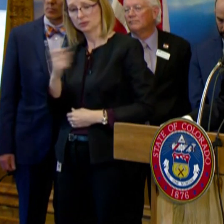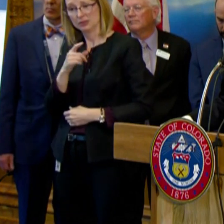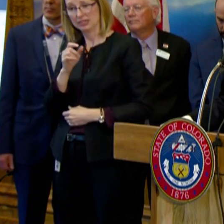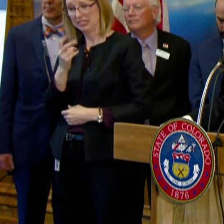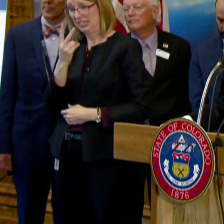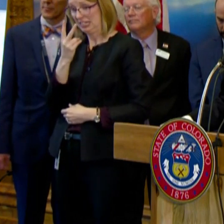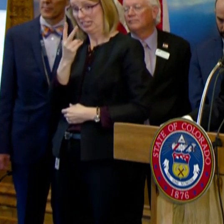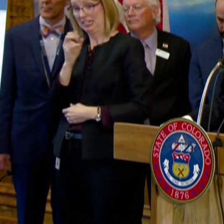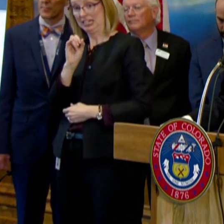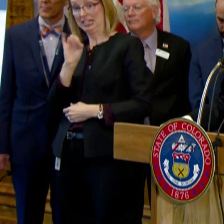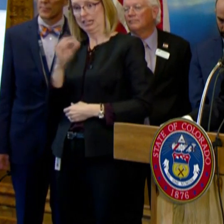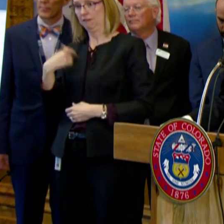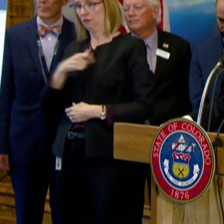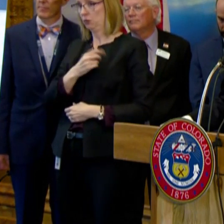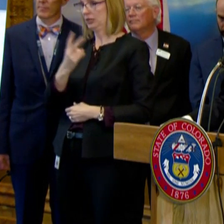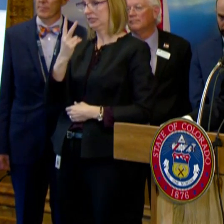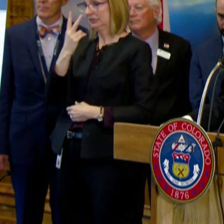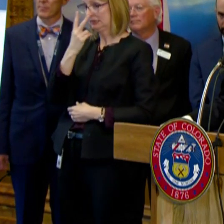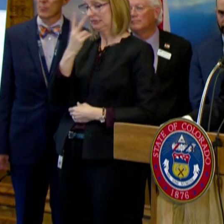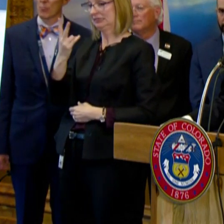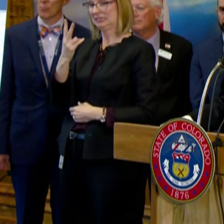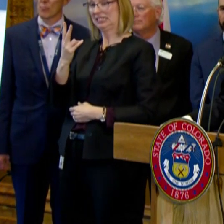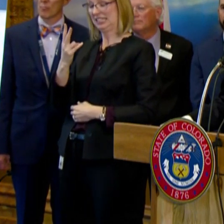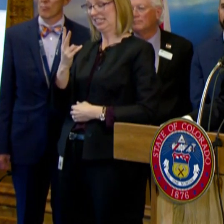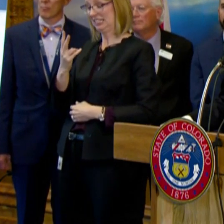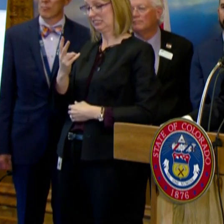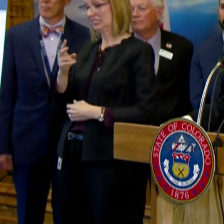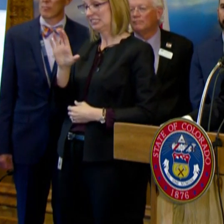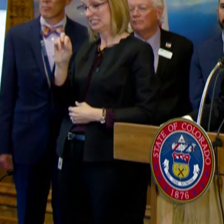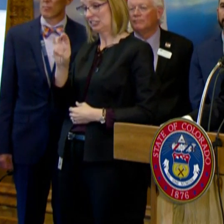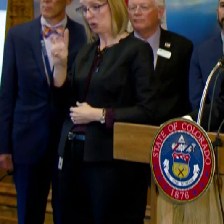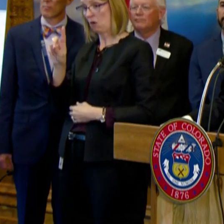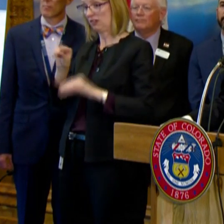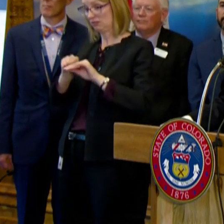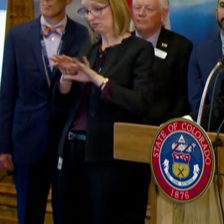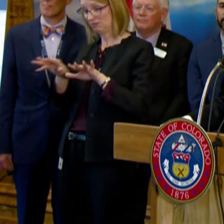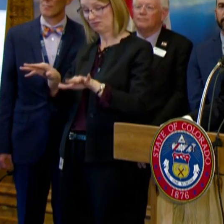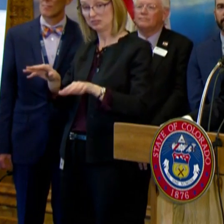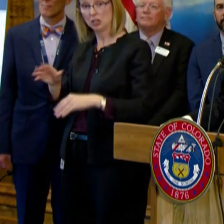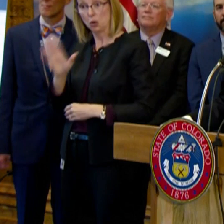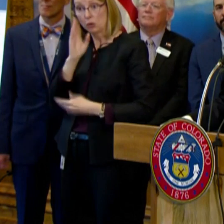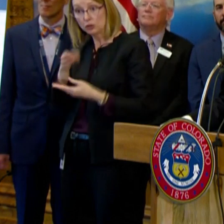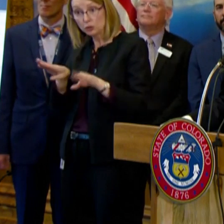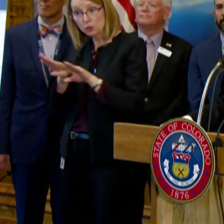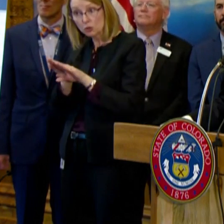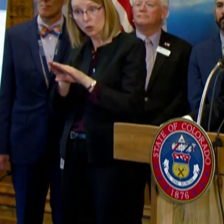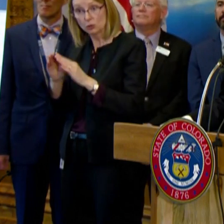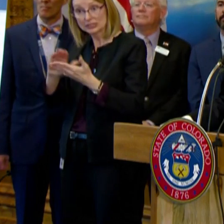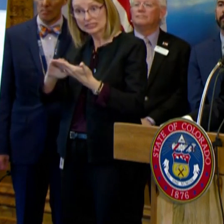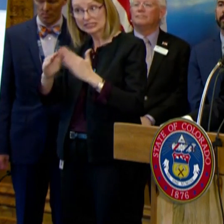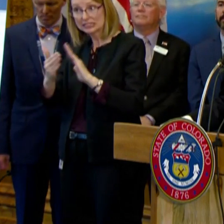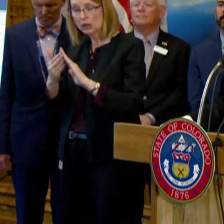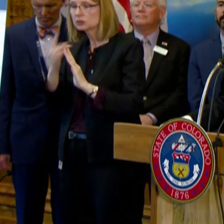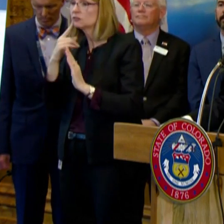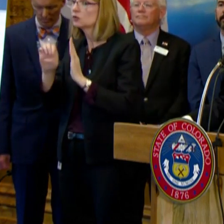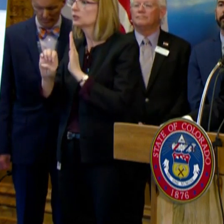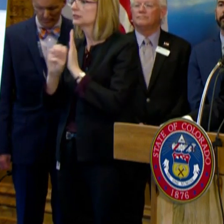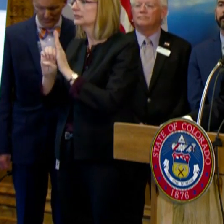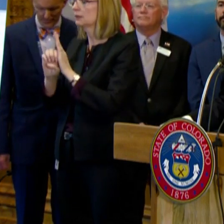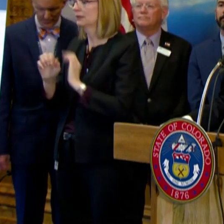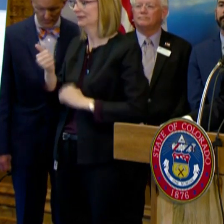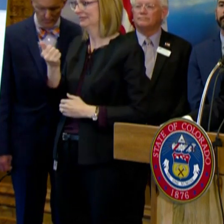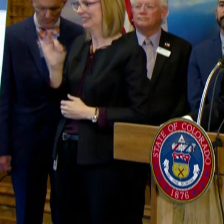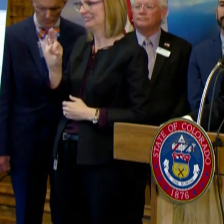you consider closing towns, as has been done many, many years ago, 1918, guns closed down in 1992